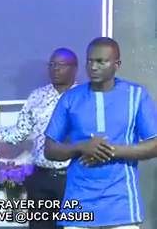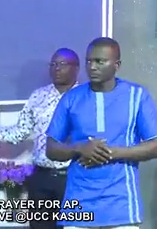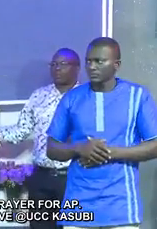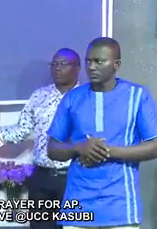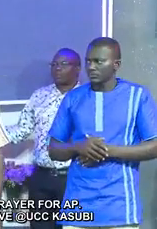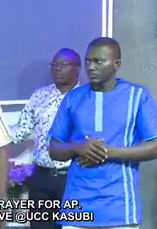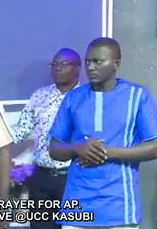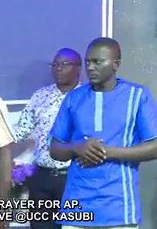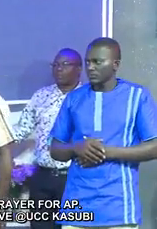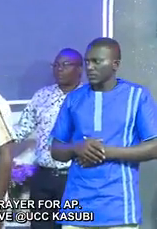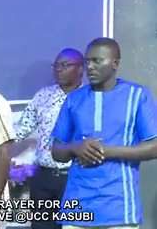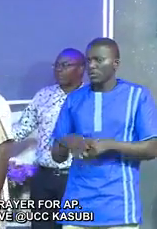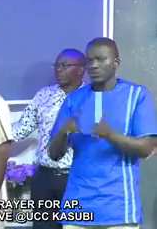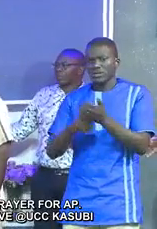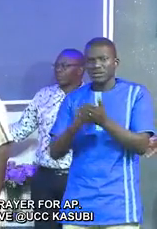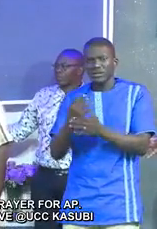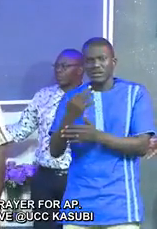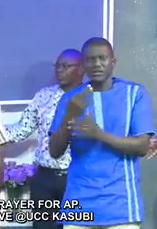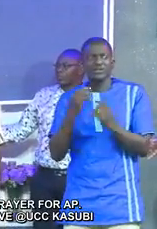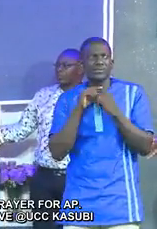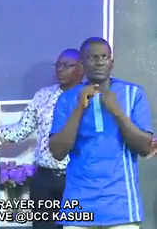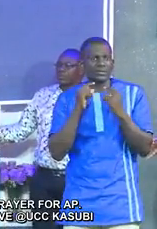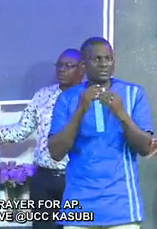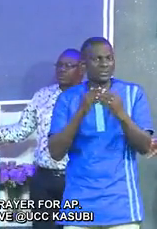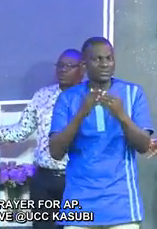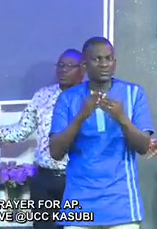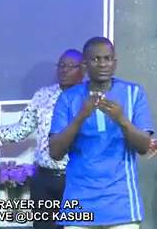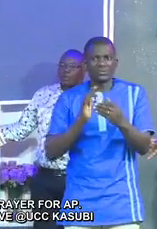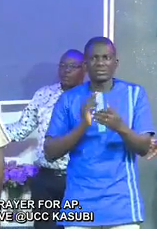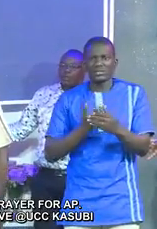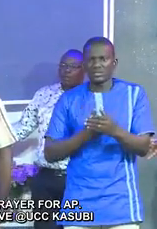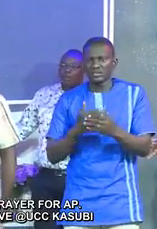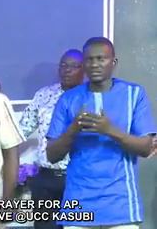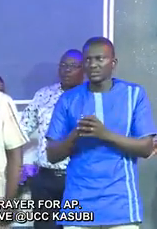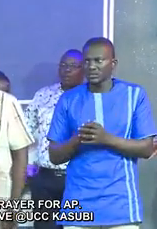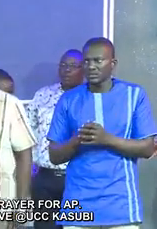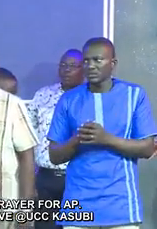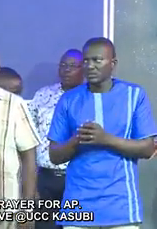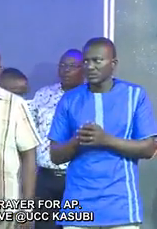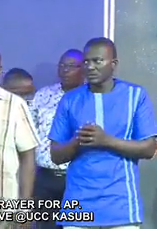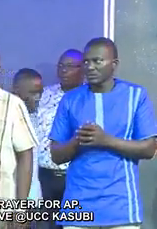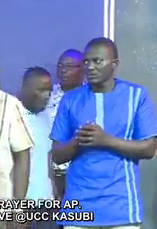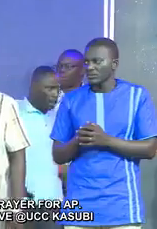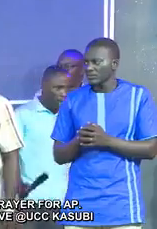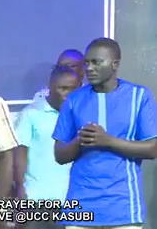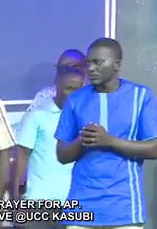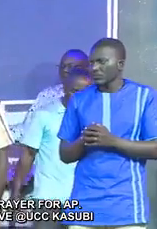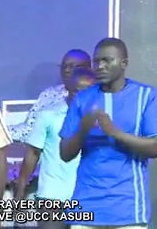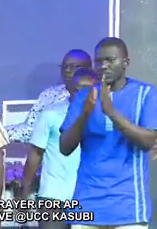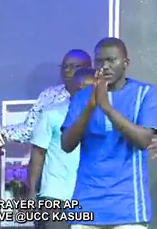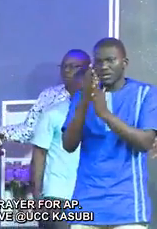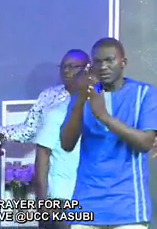Jafuna abasumba nga basatu okutukulembera mu prayers of agreement.